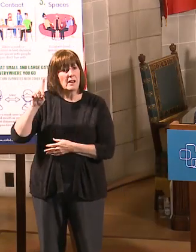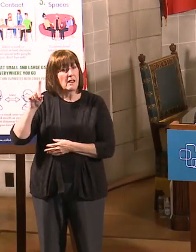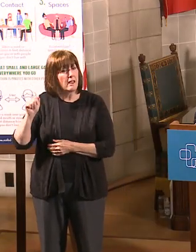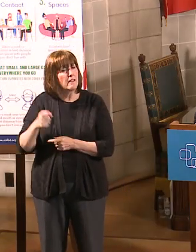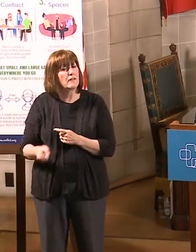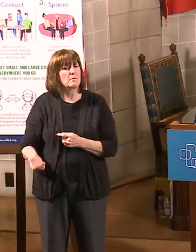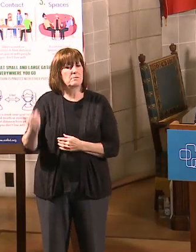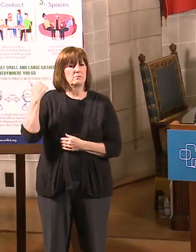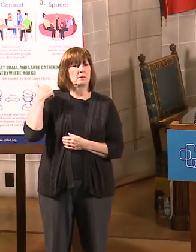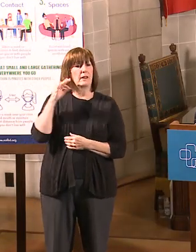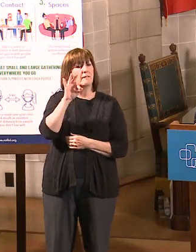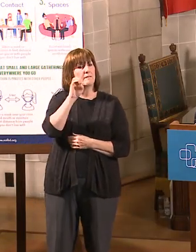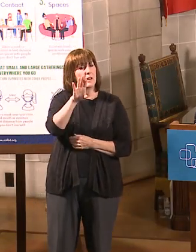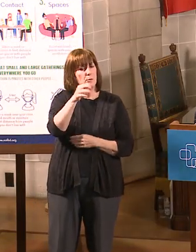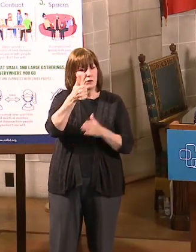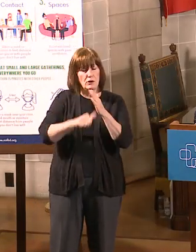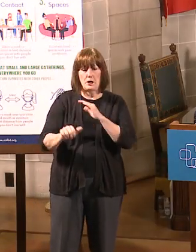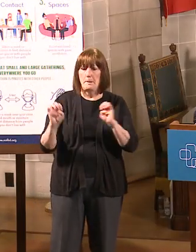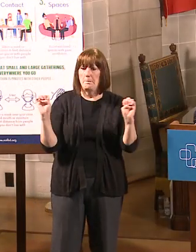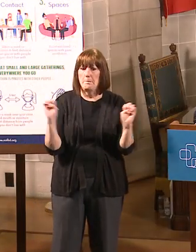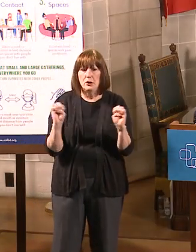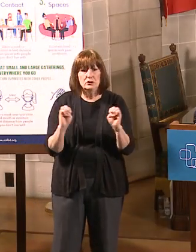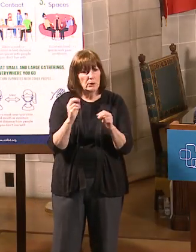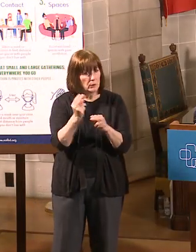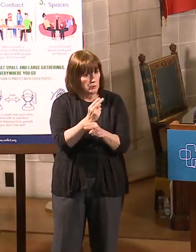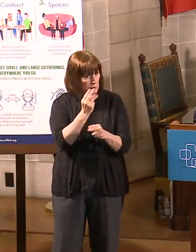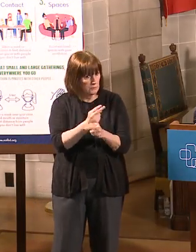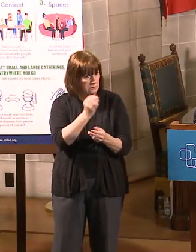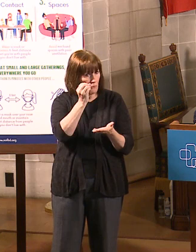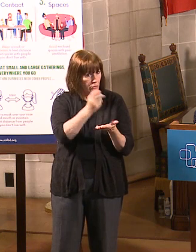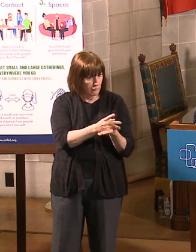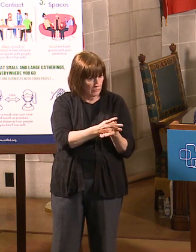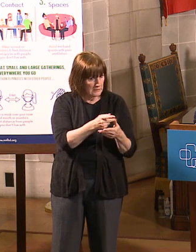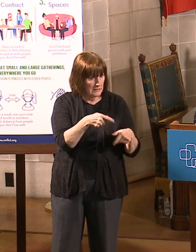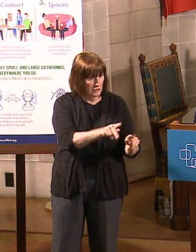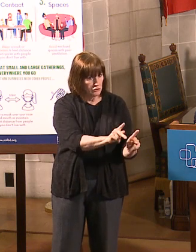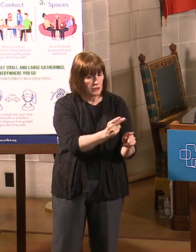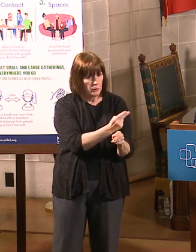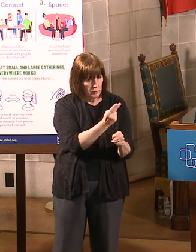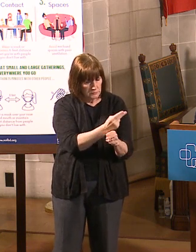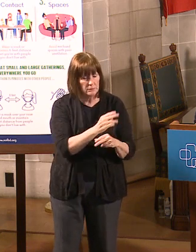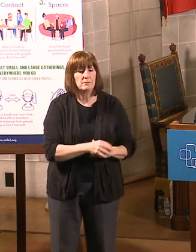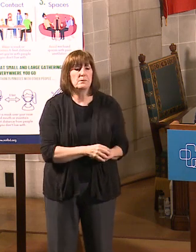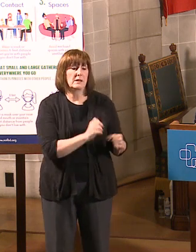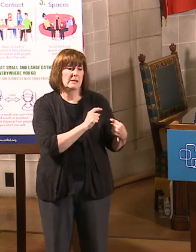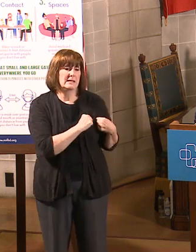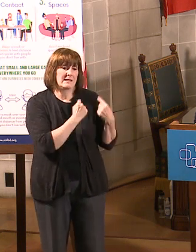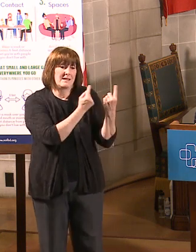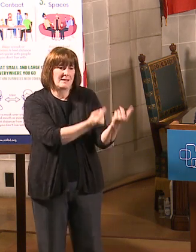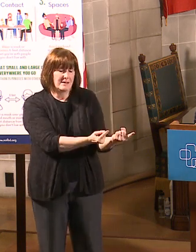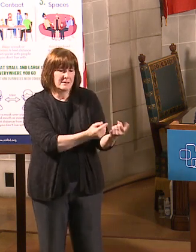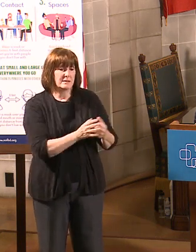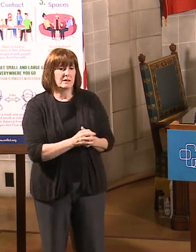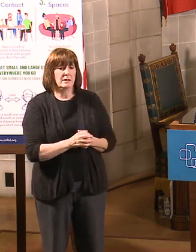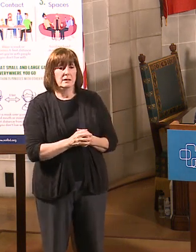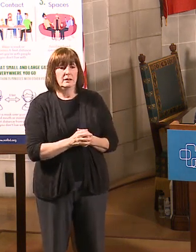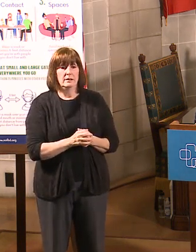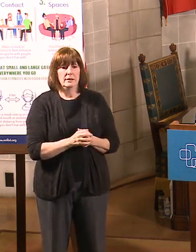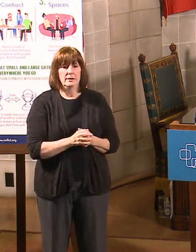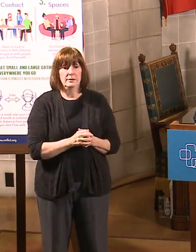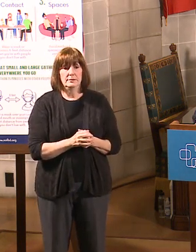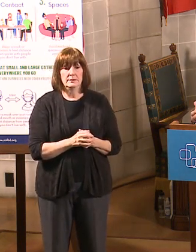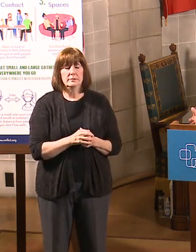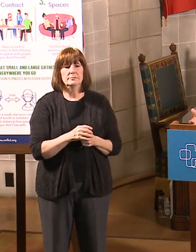in February under emergency use authorization. And since that time, it